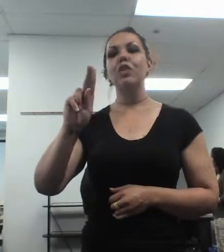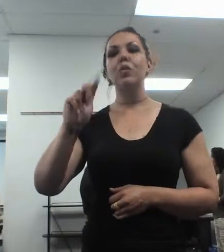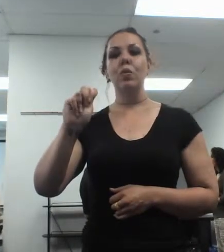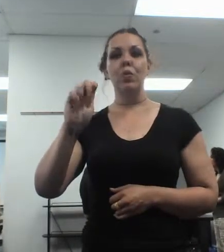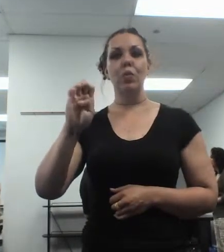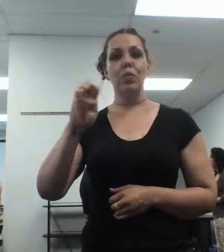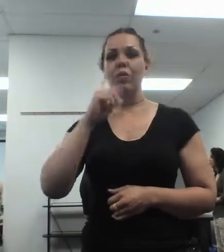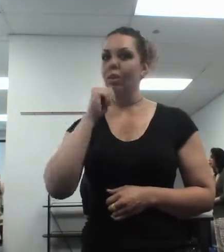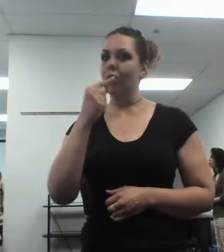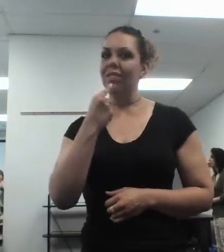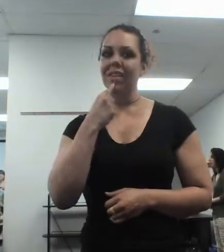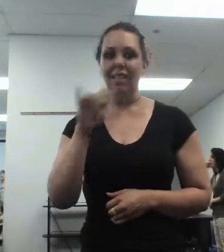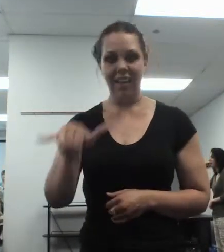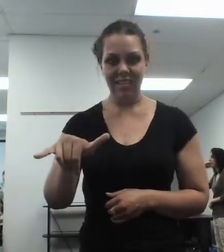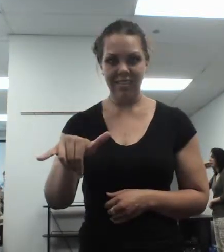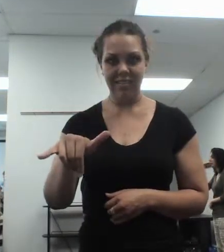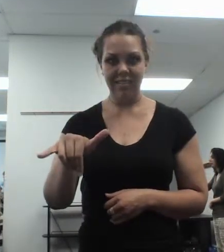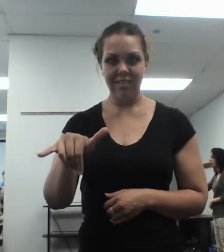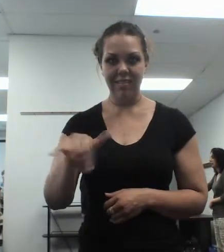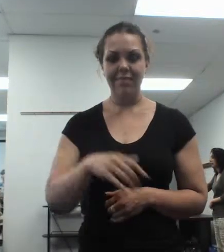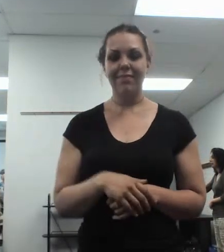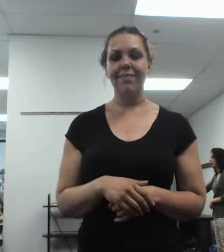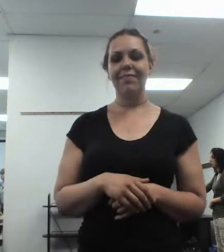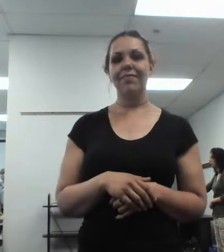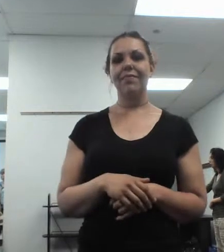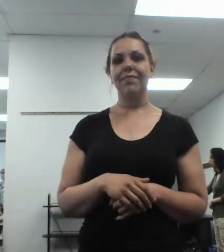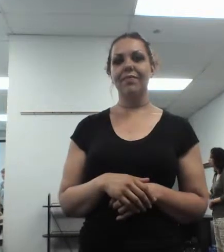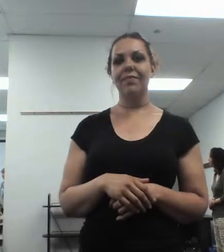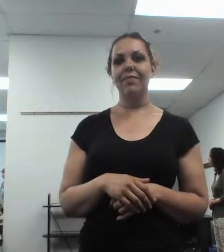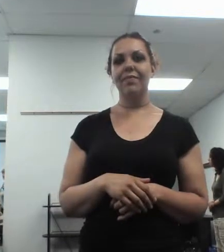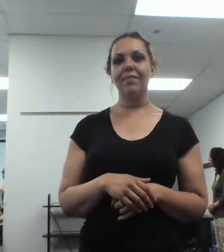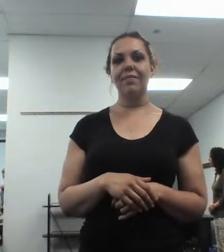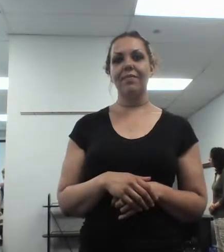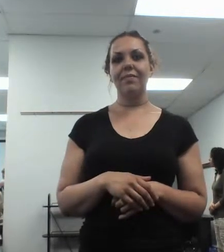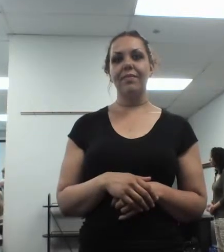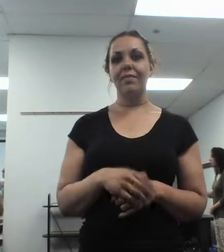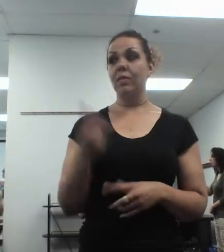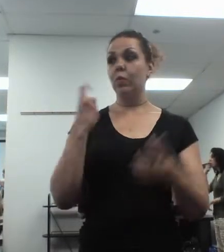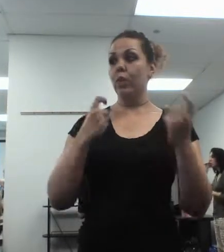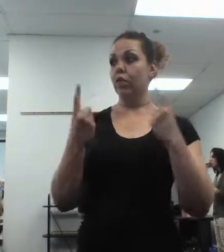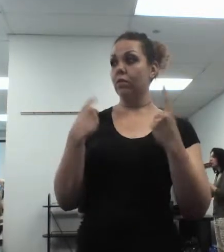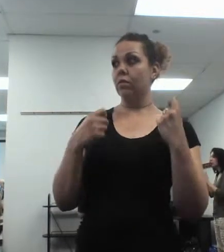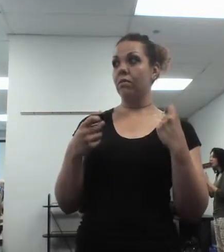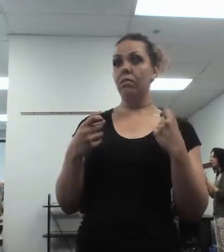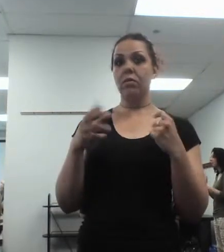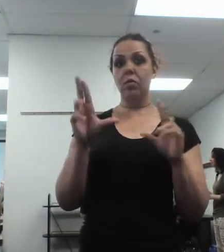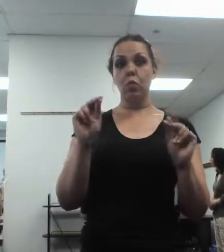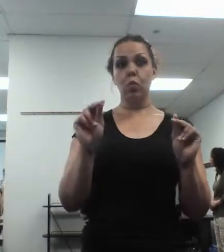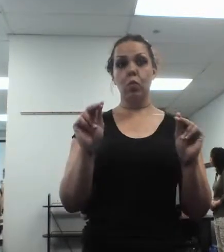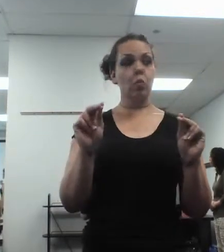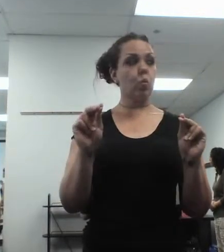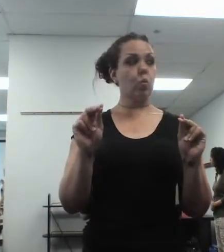that you can not make the same mistake twice. Questions? No? I think we're almost